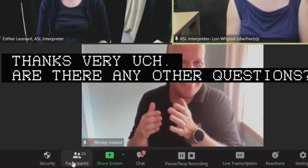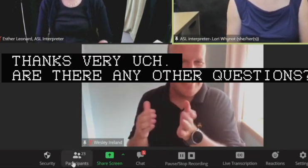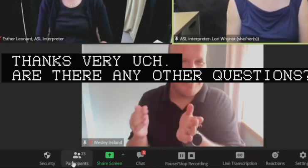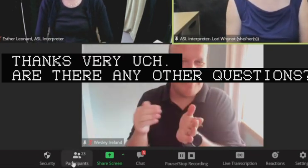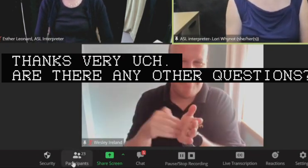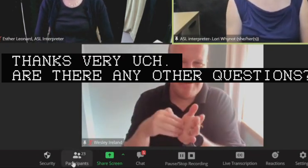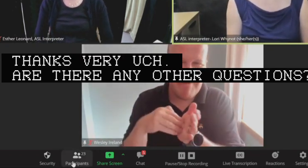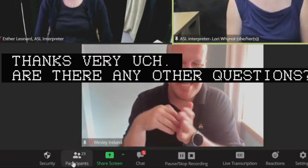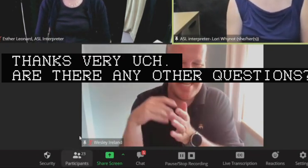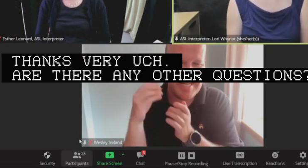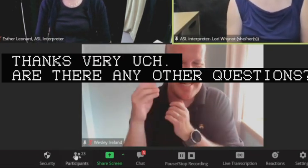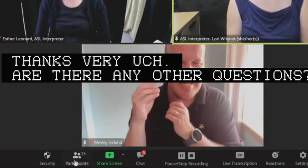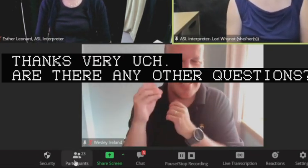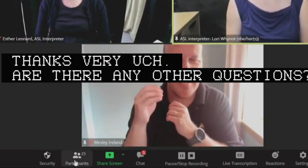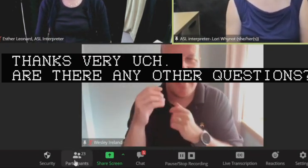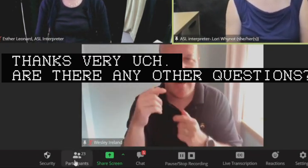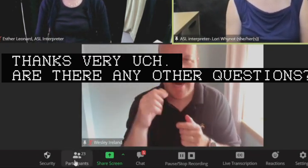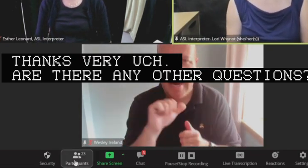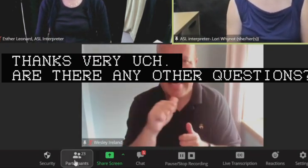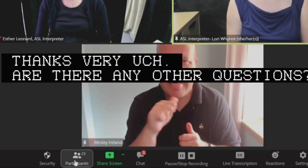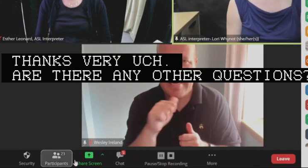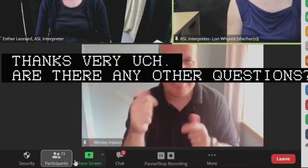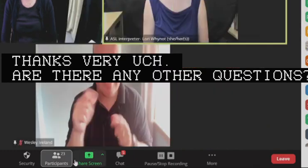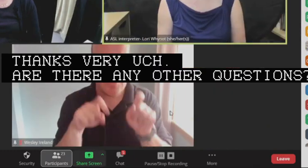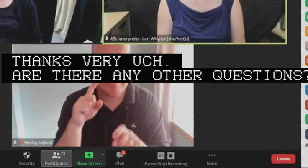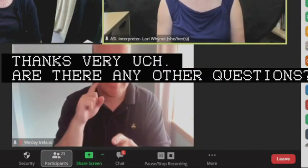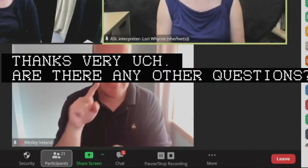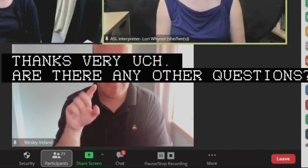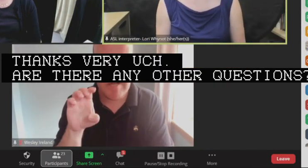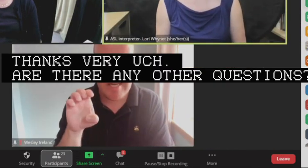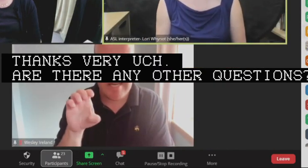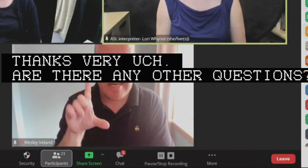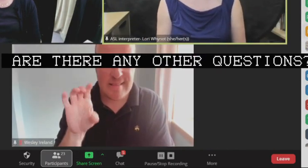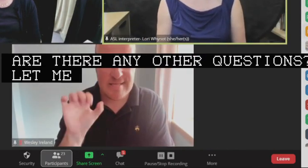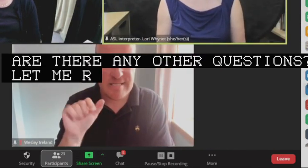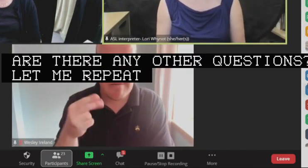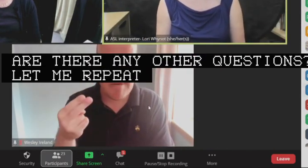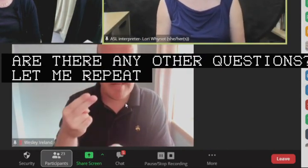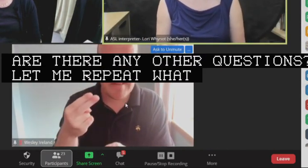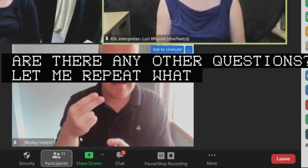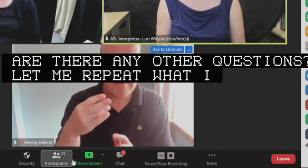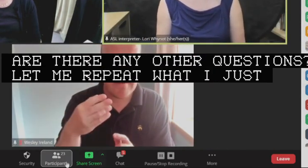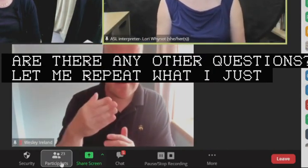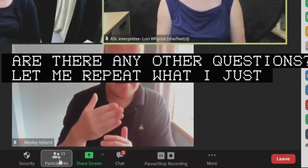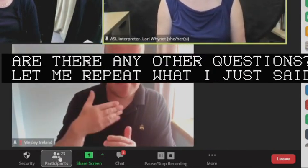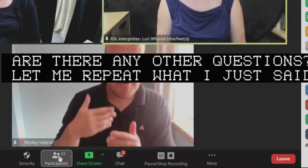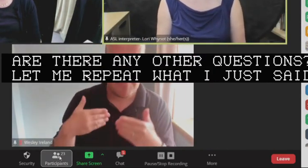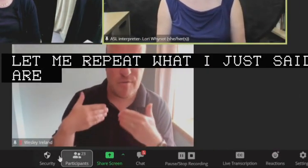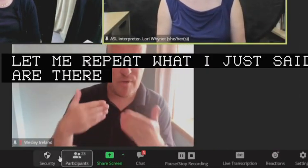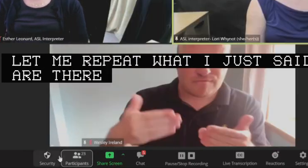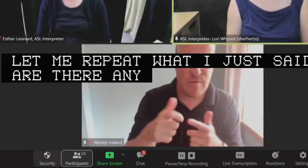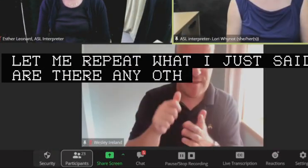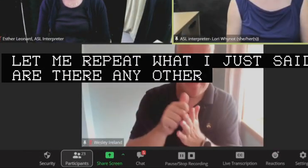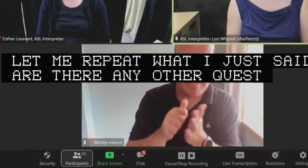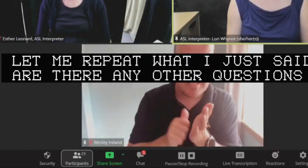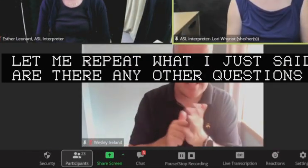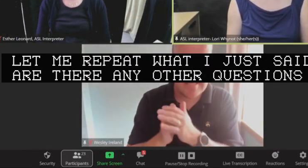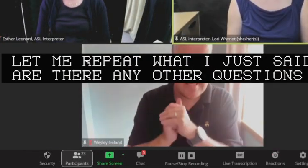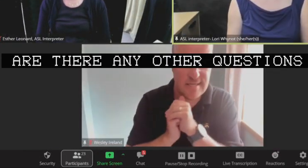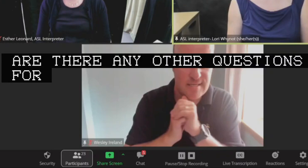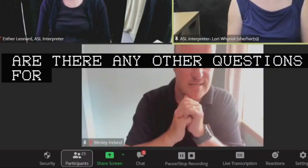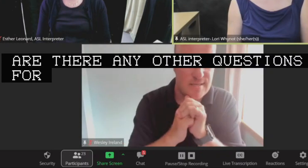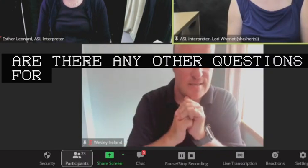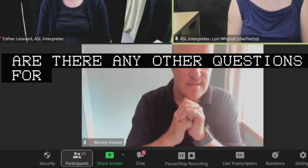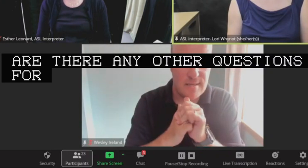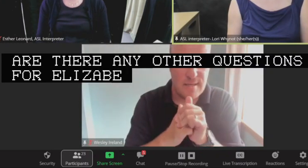All right. Let me repeat what I was just saying. Are there any other questions for Elizabeth before we move on to